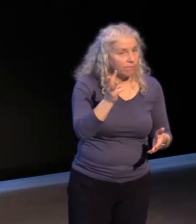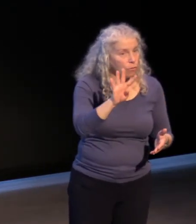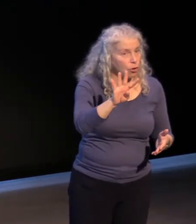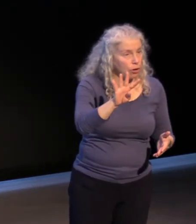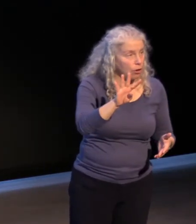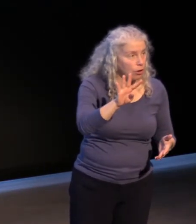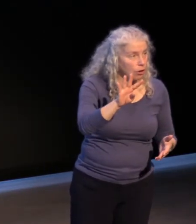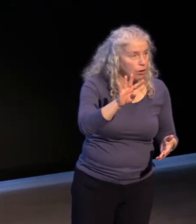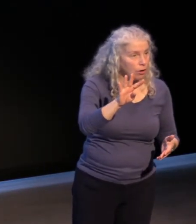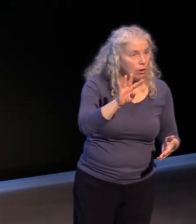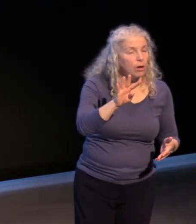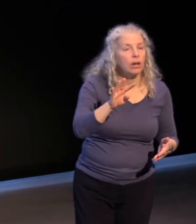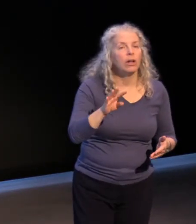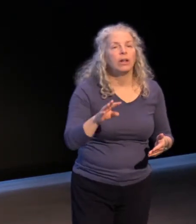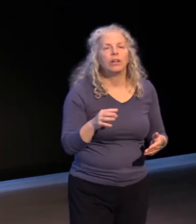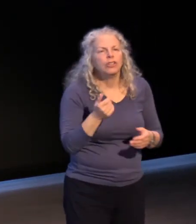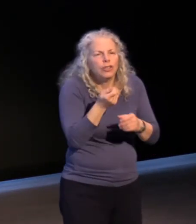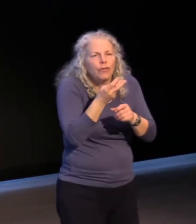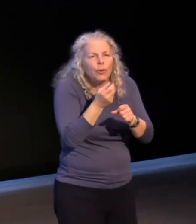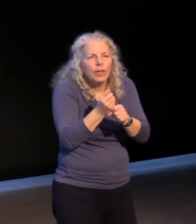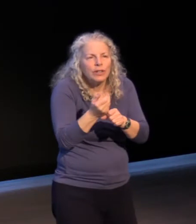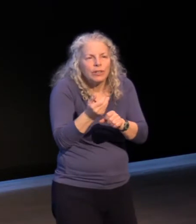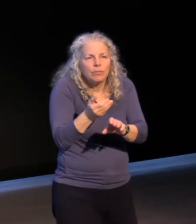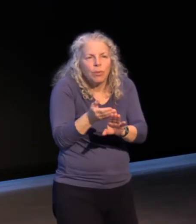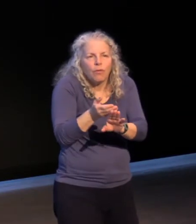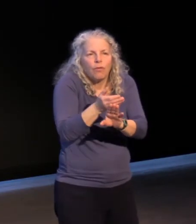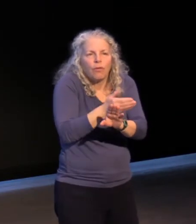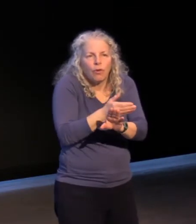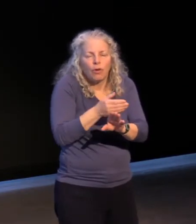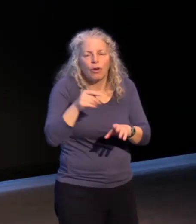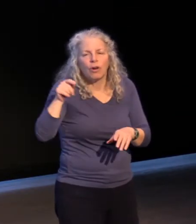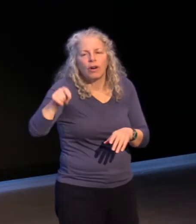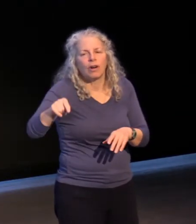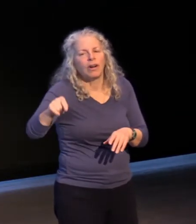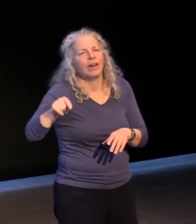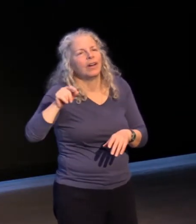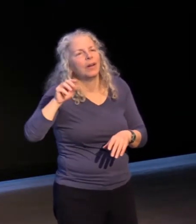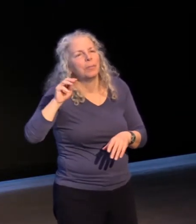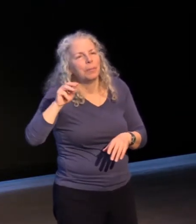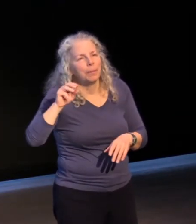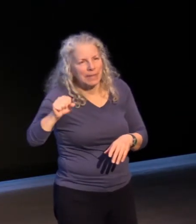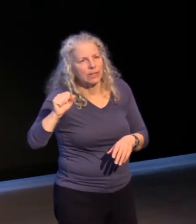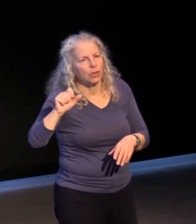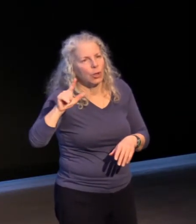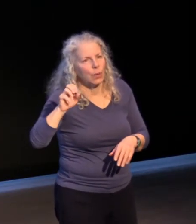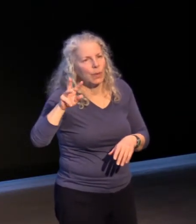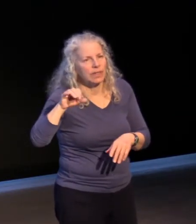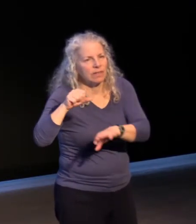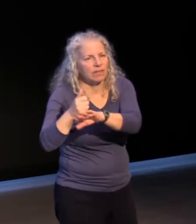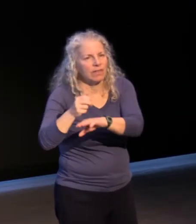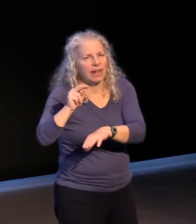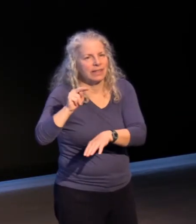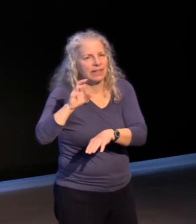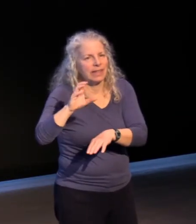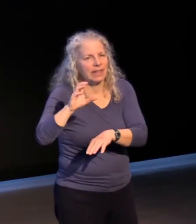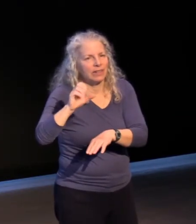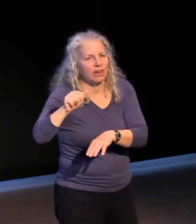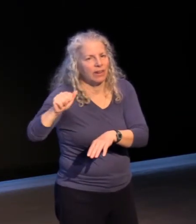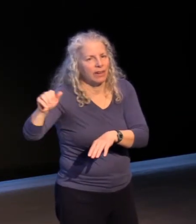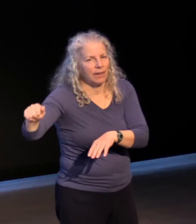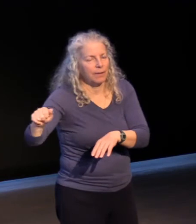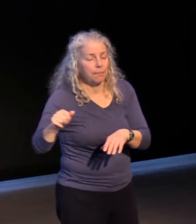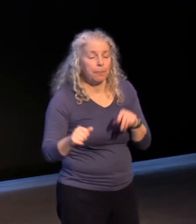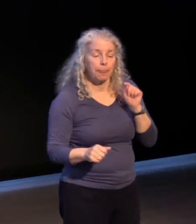1964, just a few years before Ms. Lewis founded the NCAAA. For her dedication to